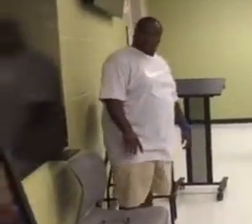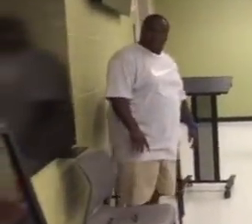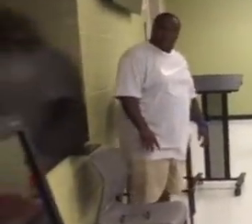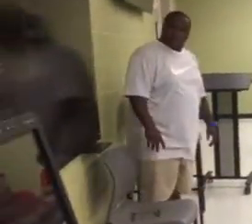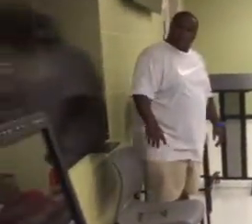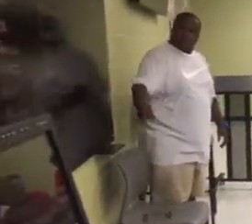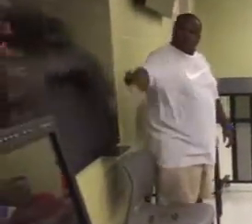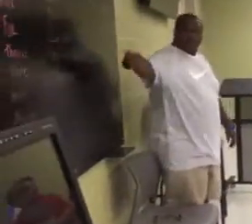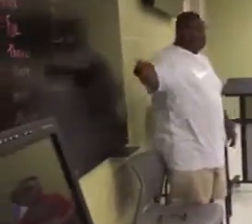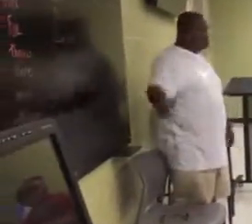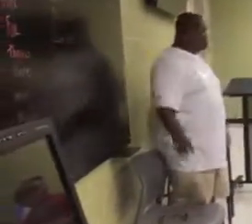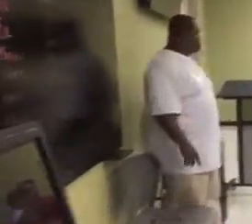Next.